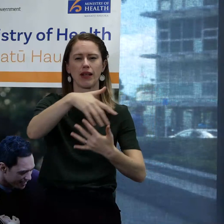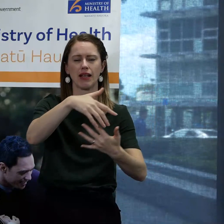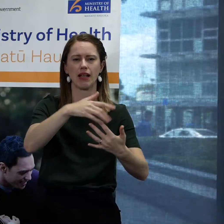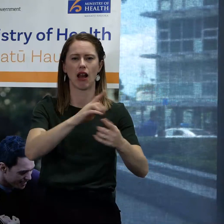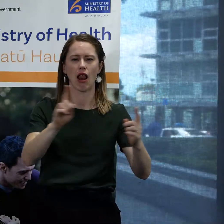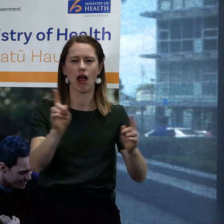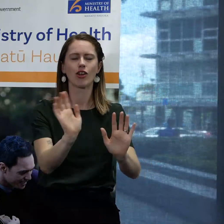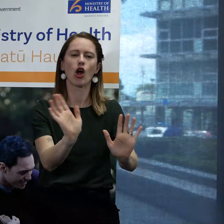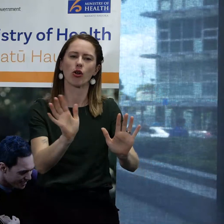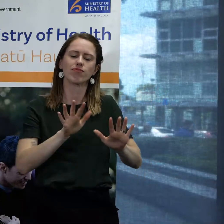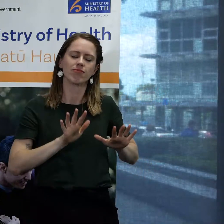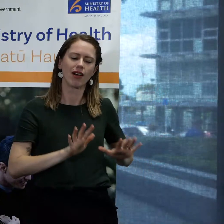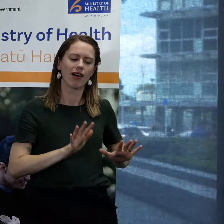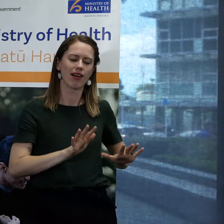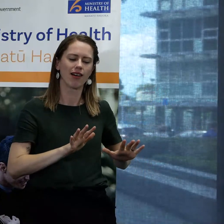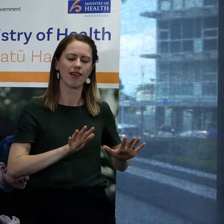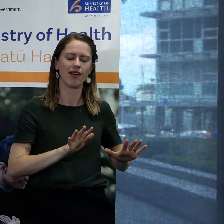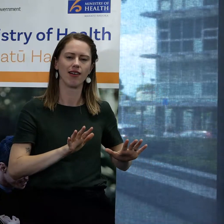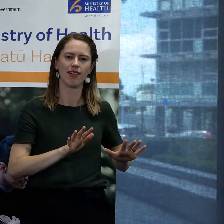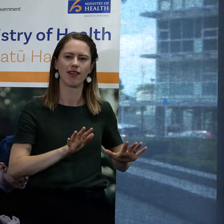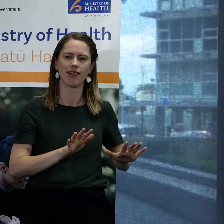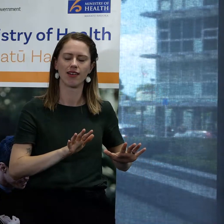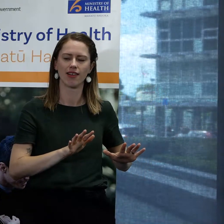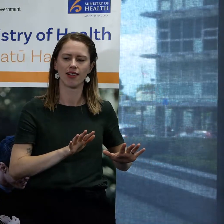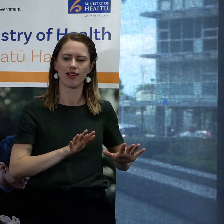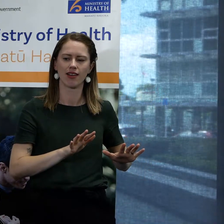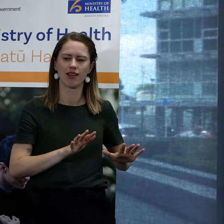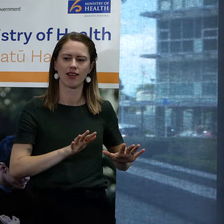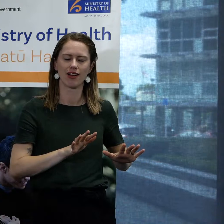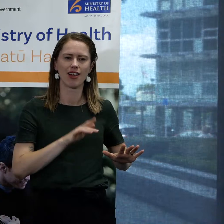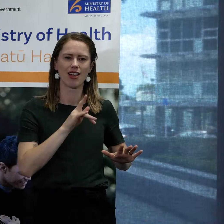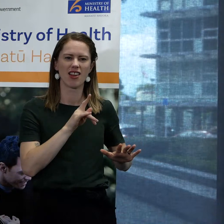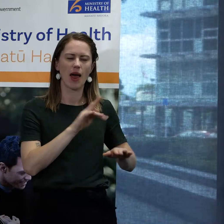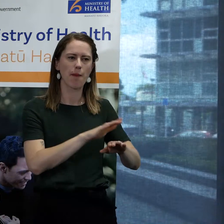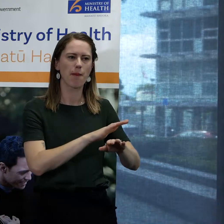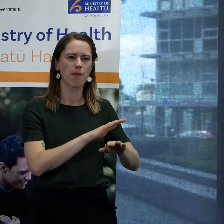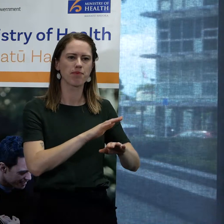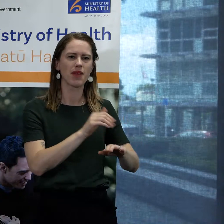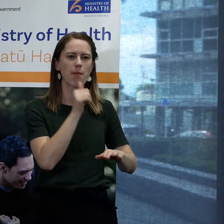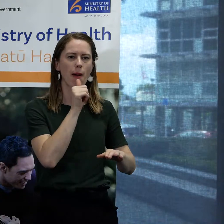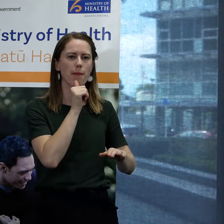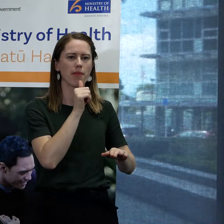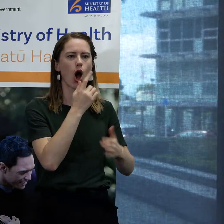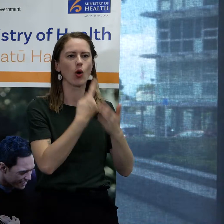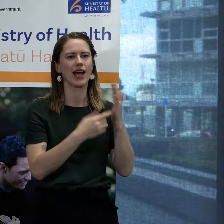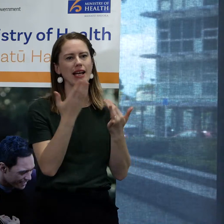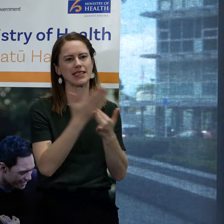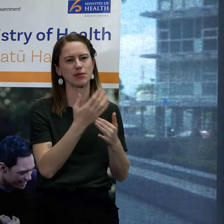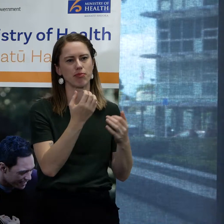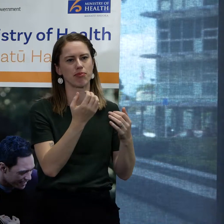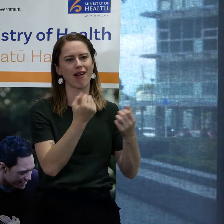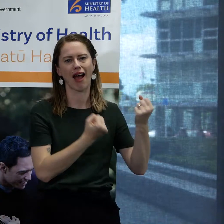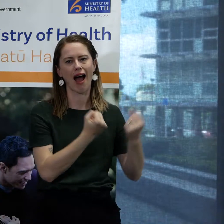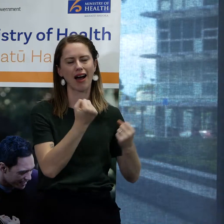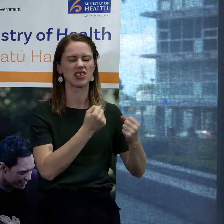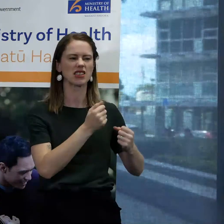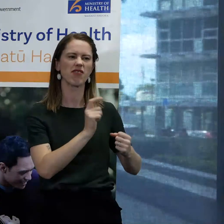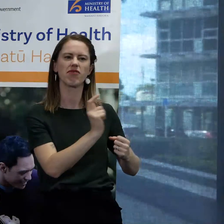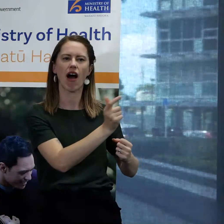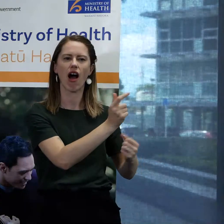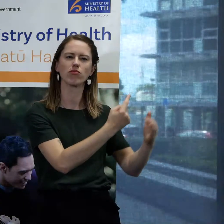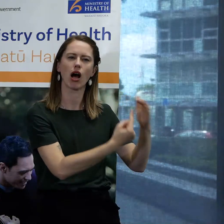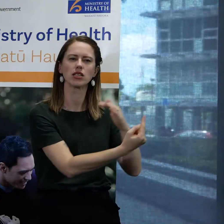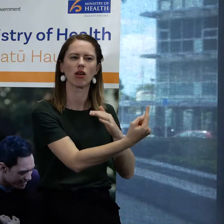establishments. I understand you have to make an effort to get there in the sense that it's accessible by car